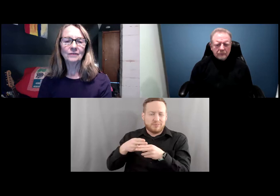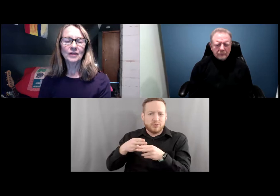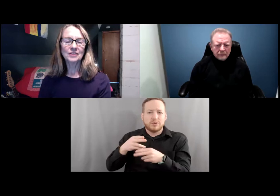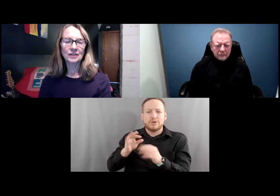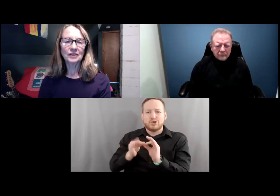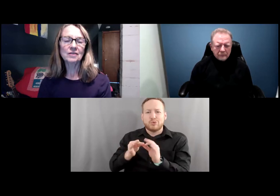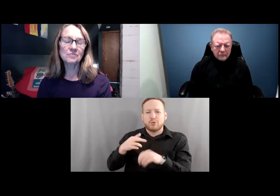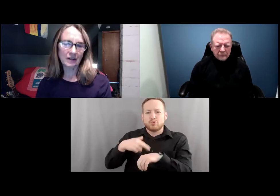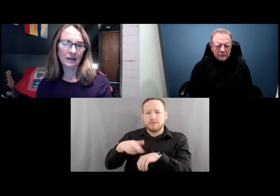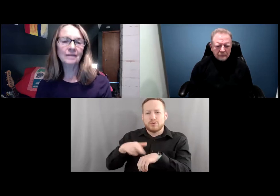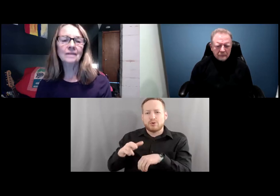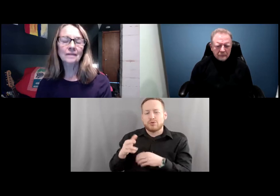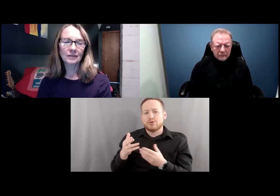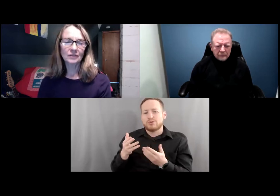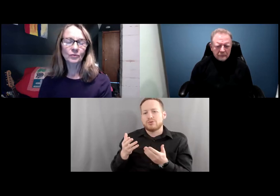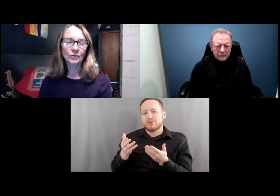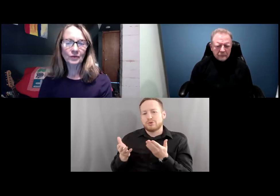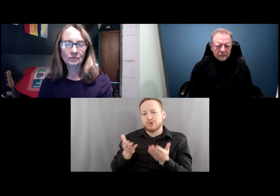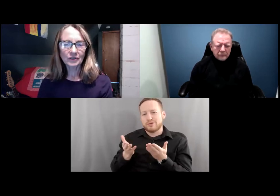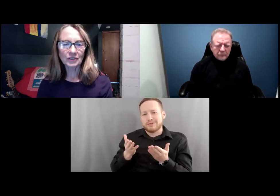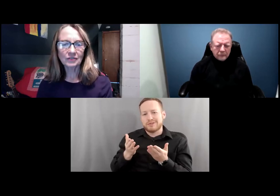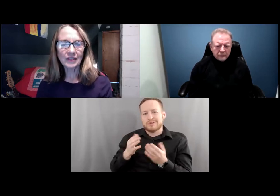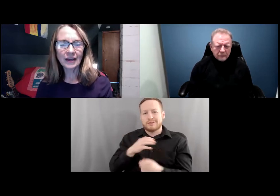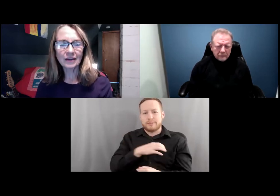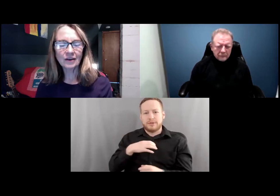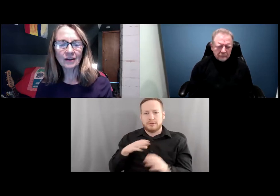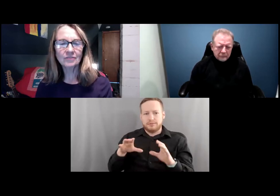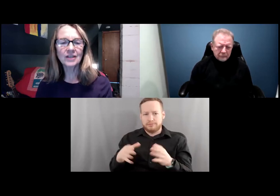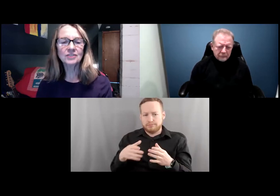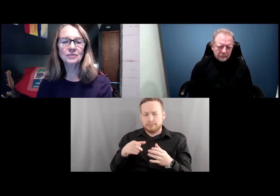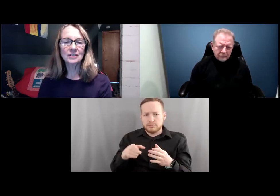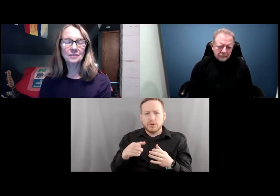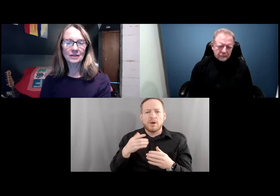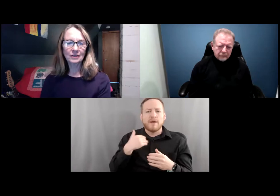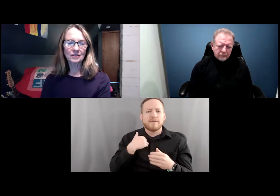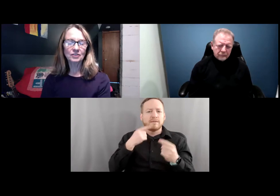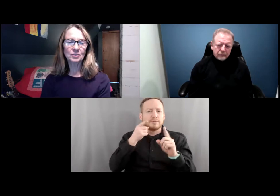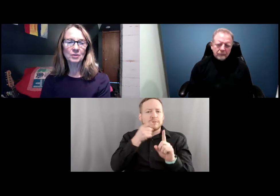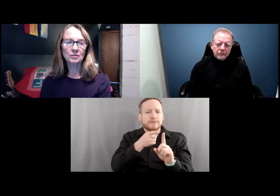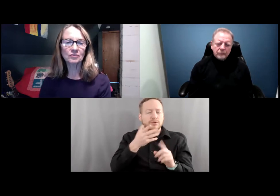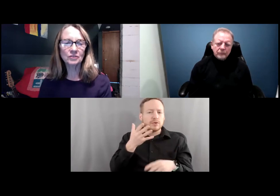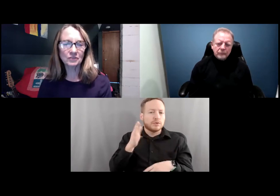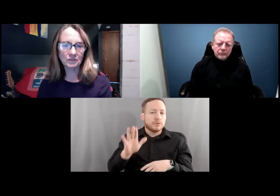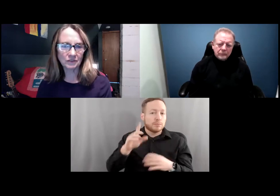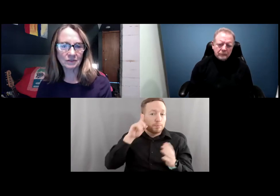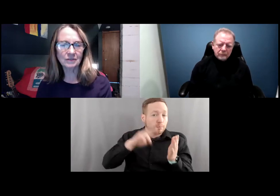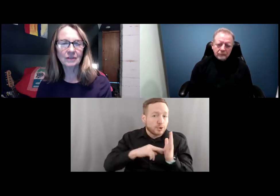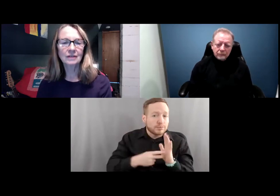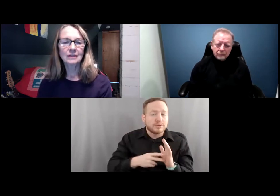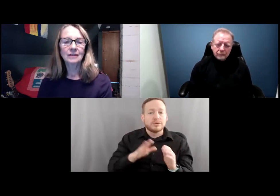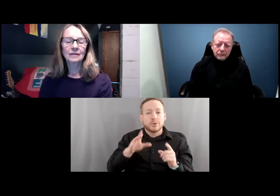we wanted to clarify the role and function of an ad hoc advisory committee on the interpreter referral